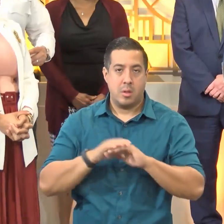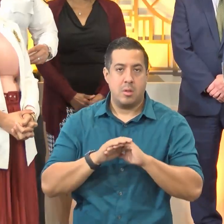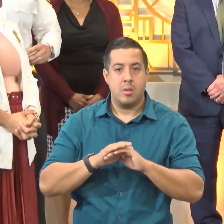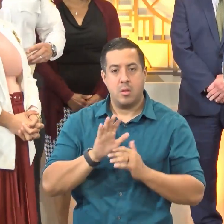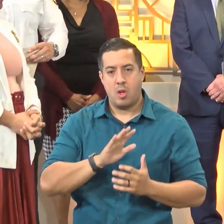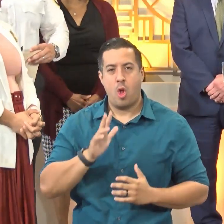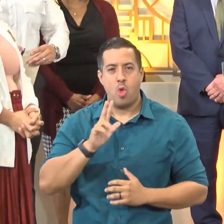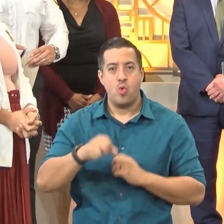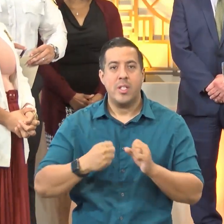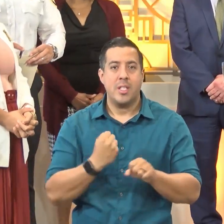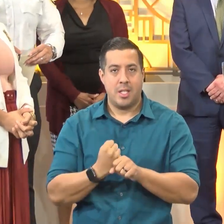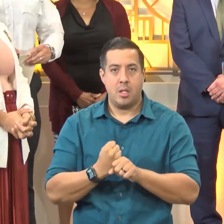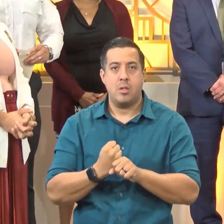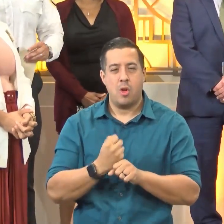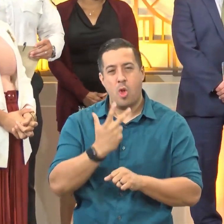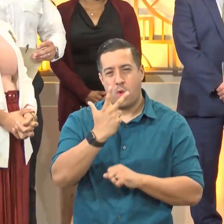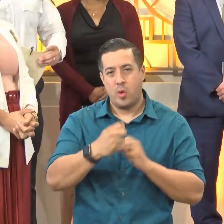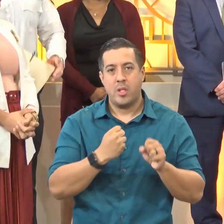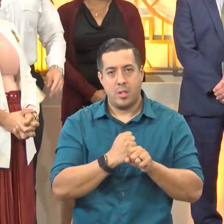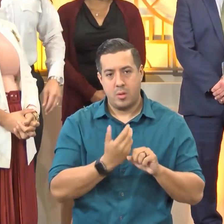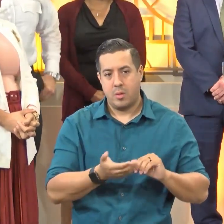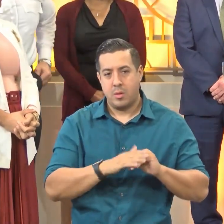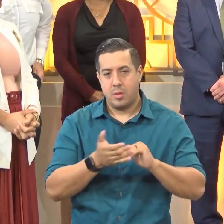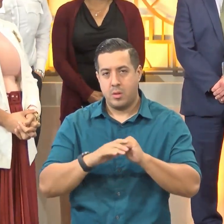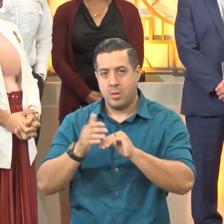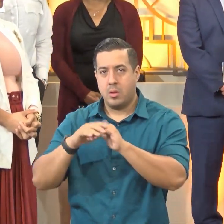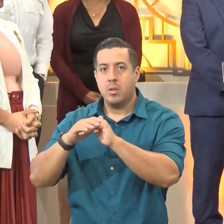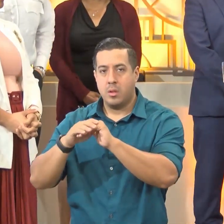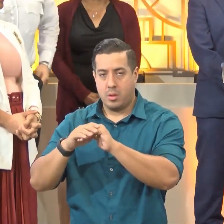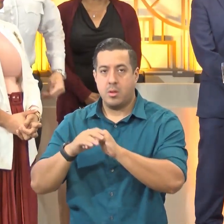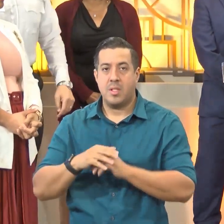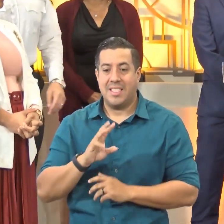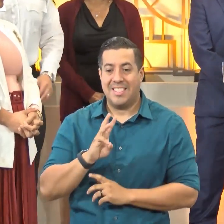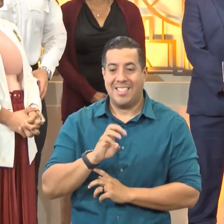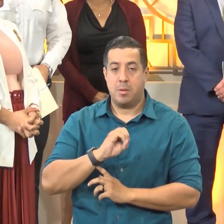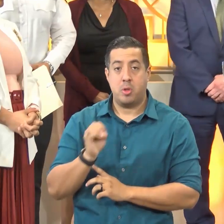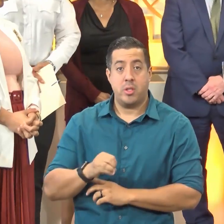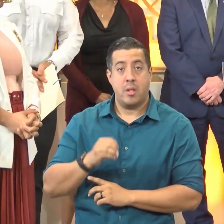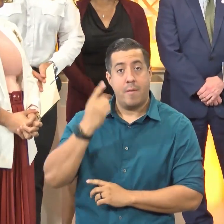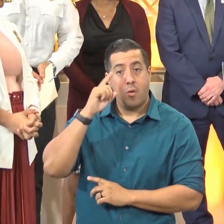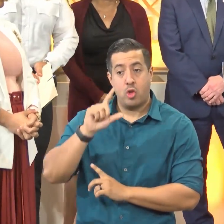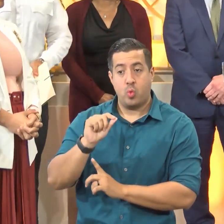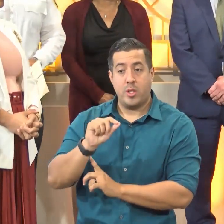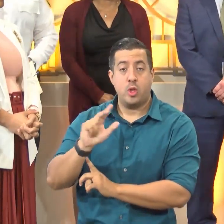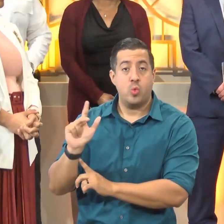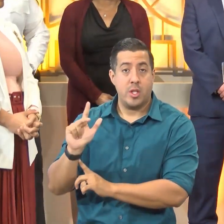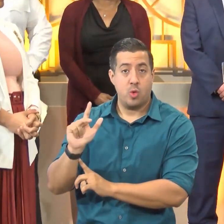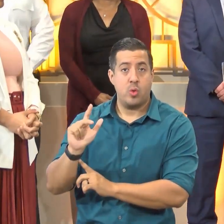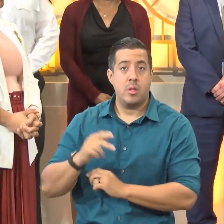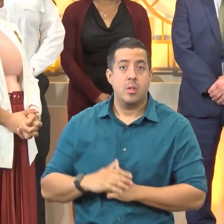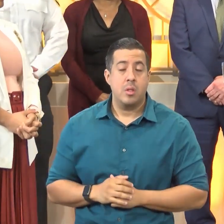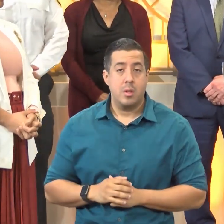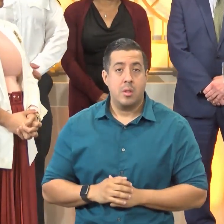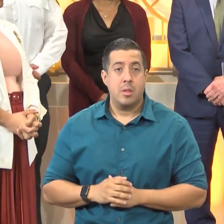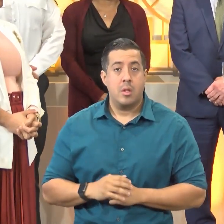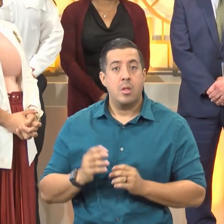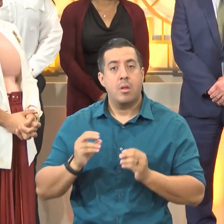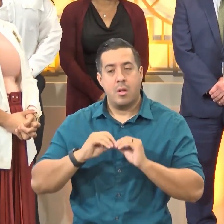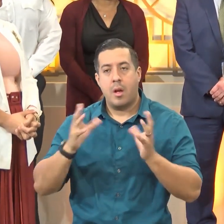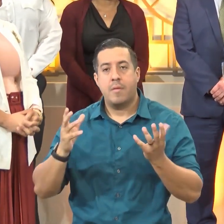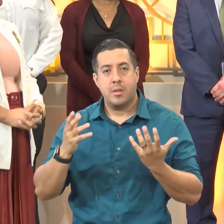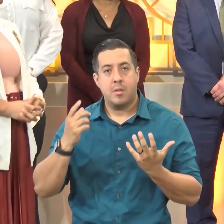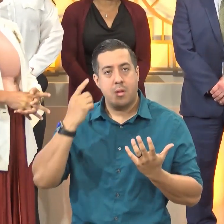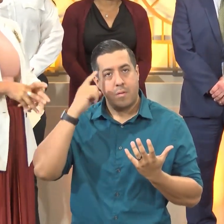over 3 years, and so 6% for the fiscal year 2023, and then of course,